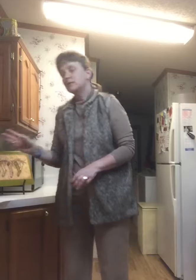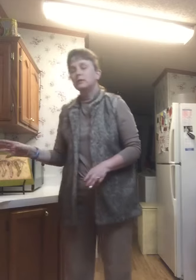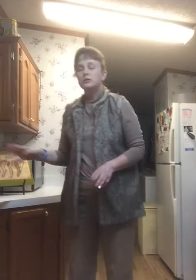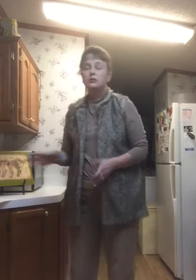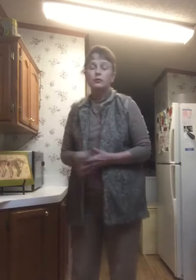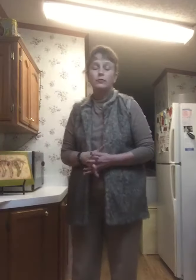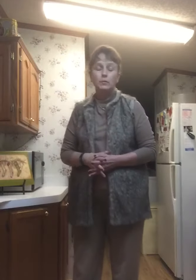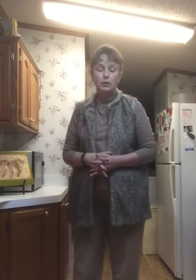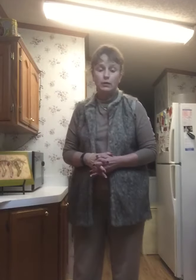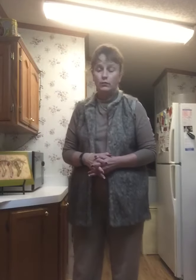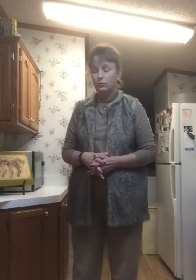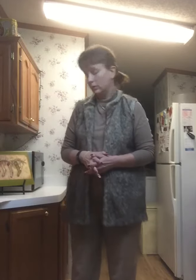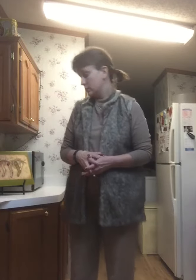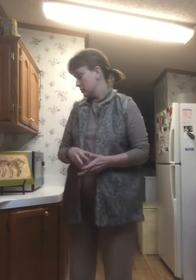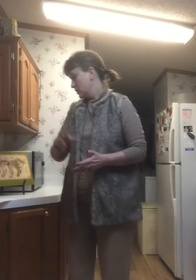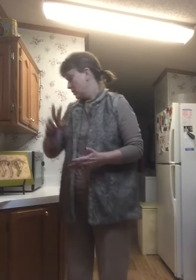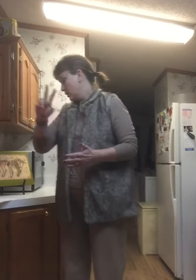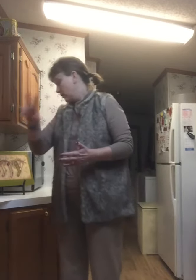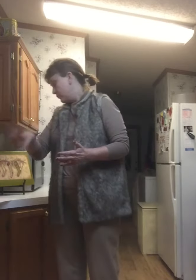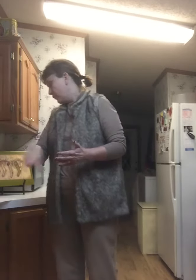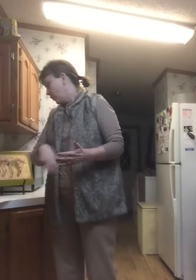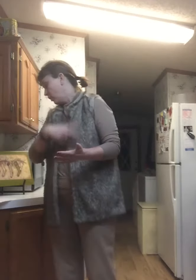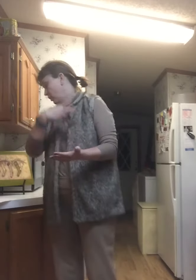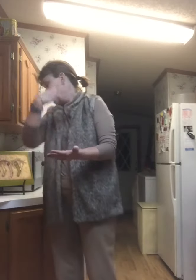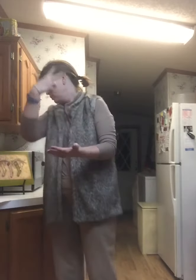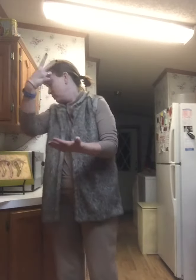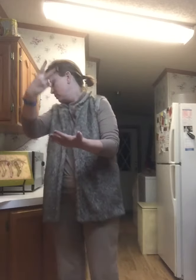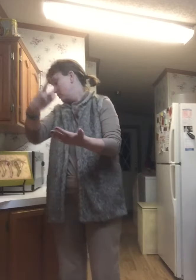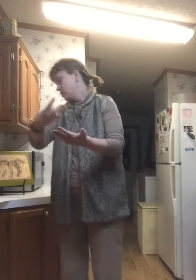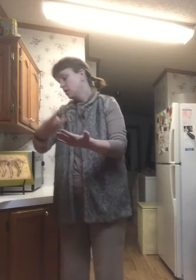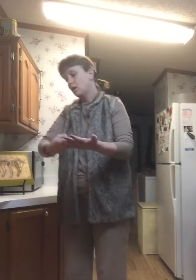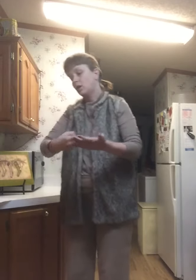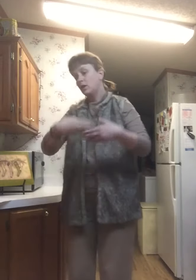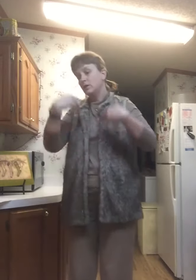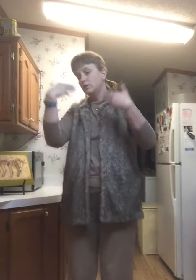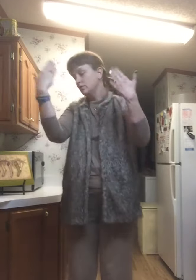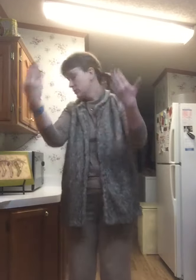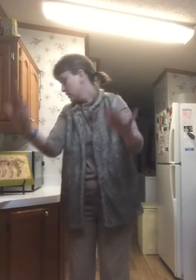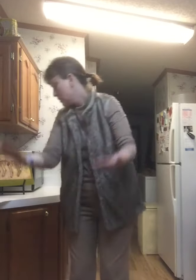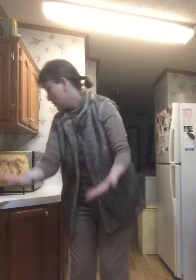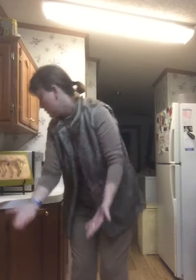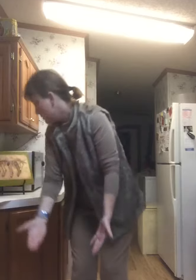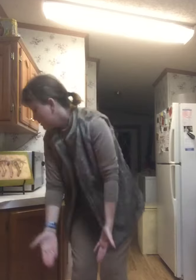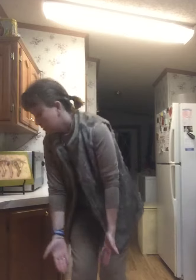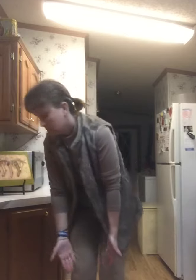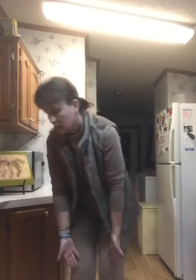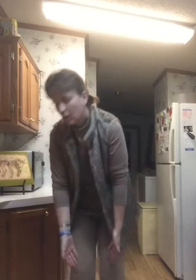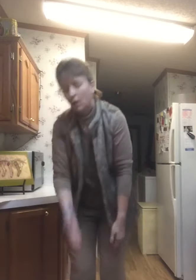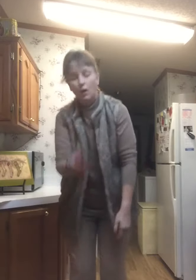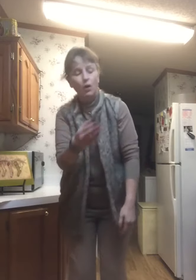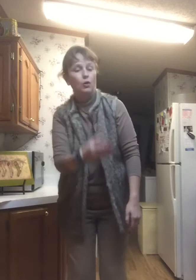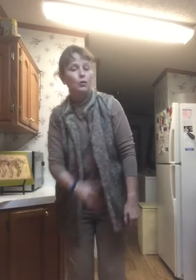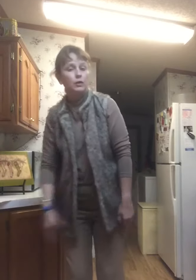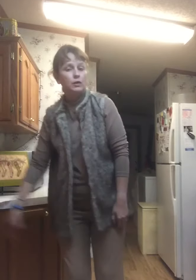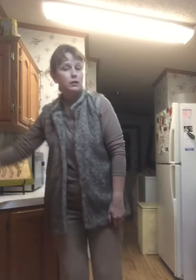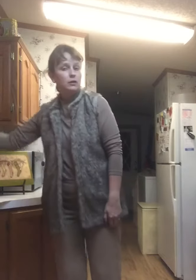let's just start from the beginning of the chorus. Fall on your knees, oh,